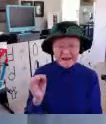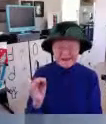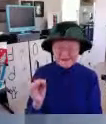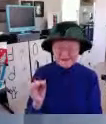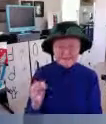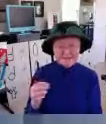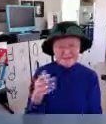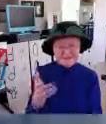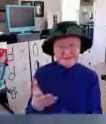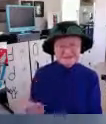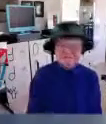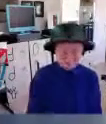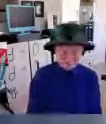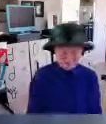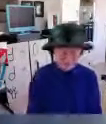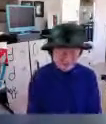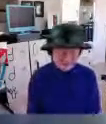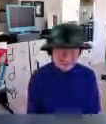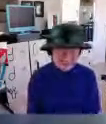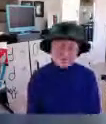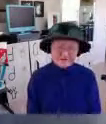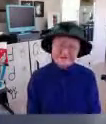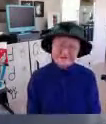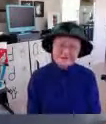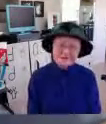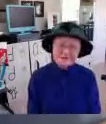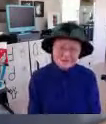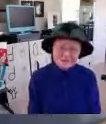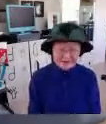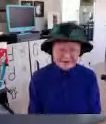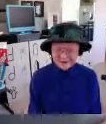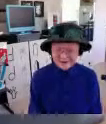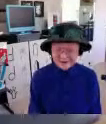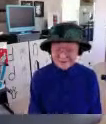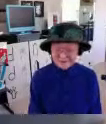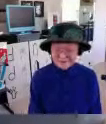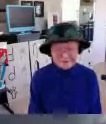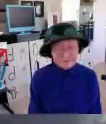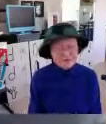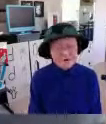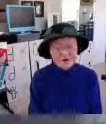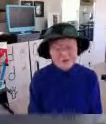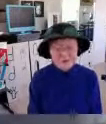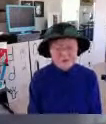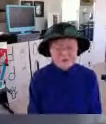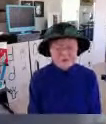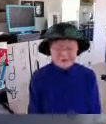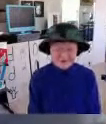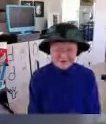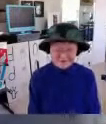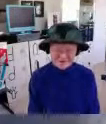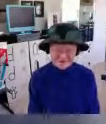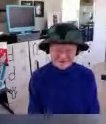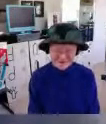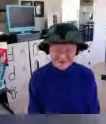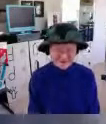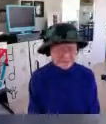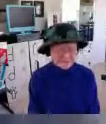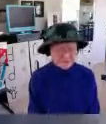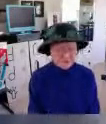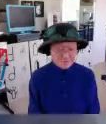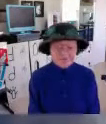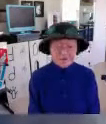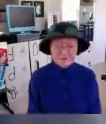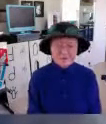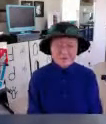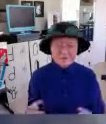it will be Steve Slavinsky discussing the encoding of something called formal sign writing, FSW, which